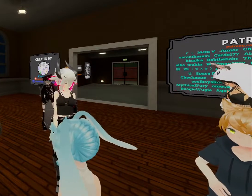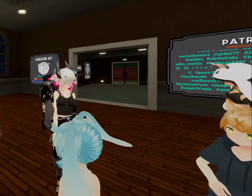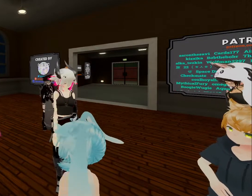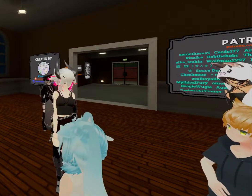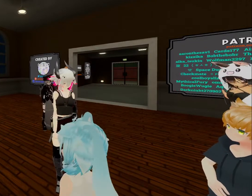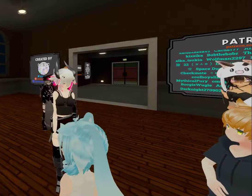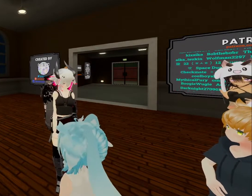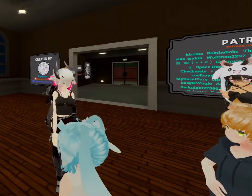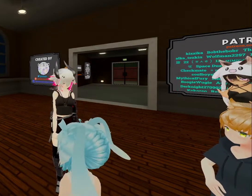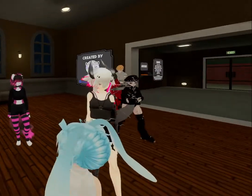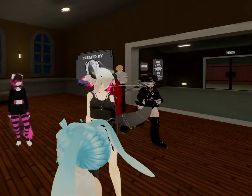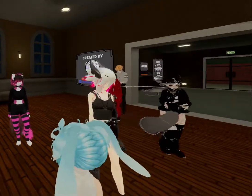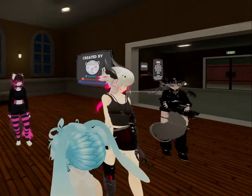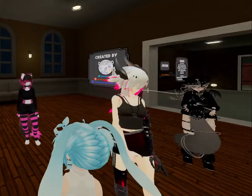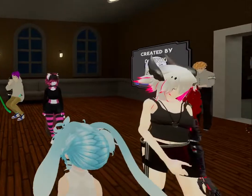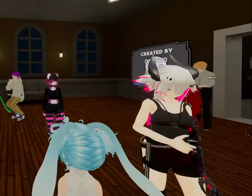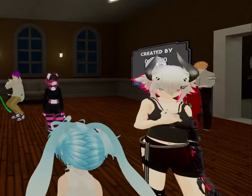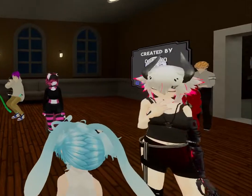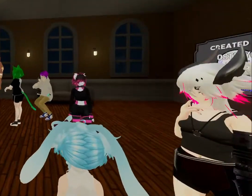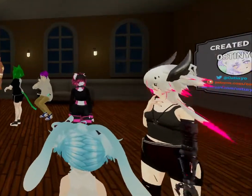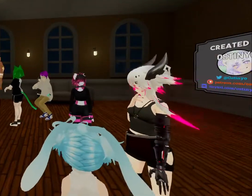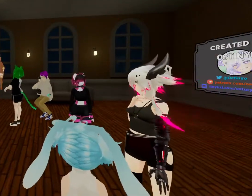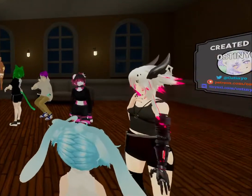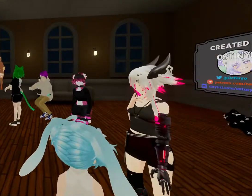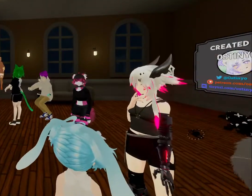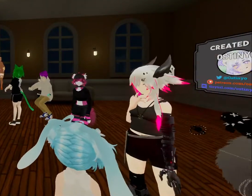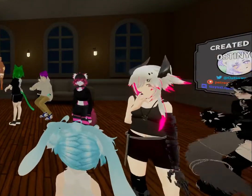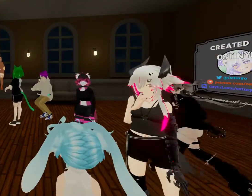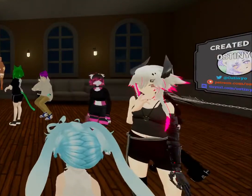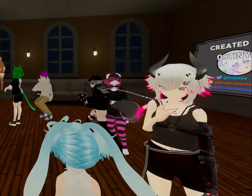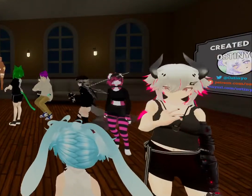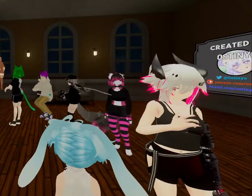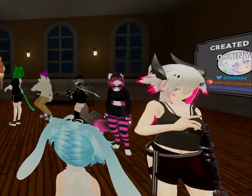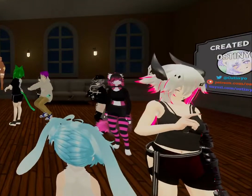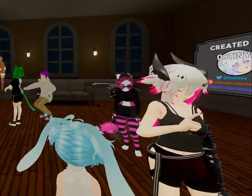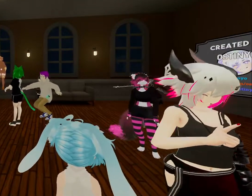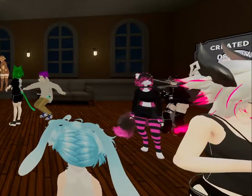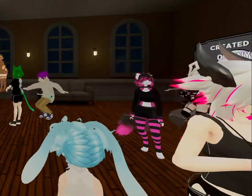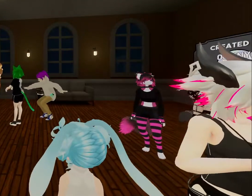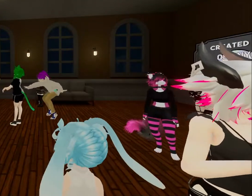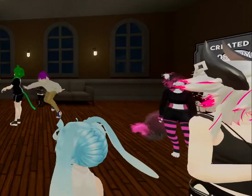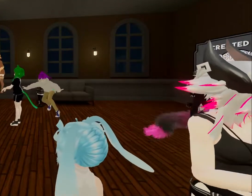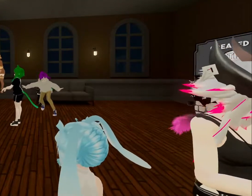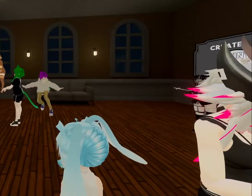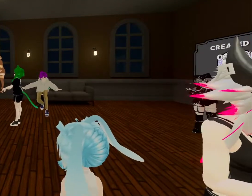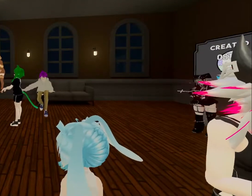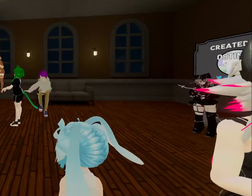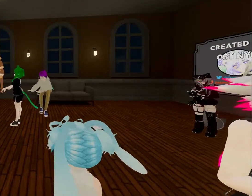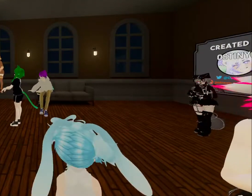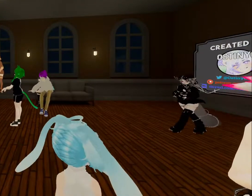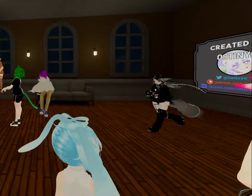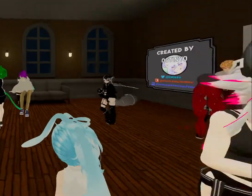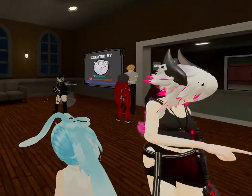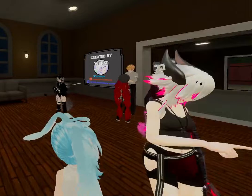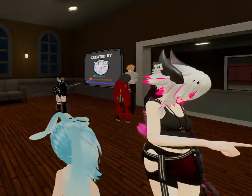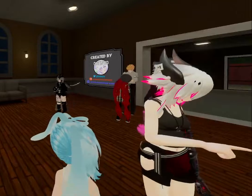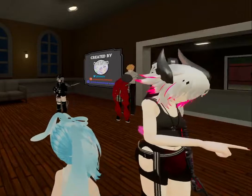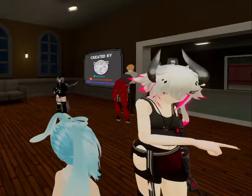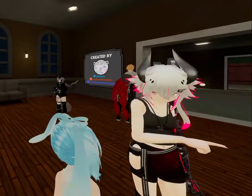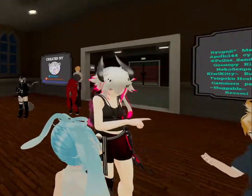escaped. And it's And random or also the red card appears? Yes. Is it random? I mean, I waited there's a until you lot are of in the different kitchen places